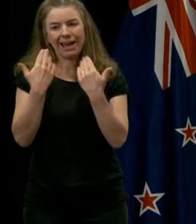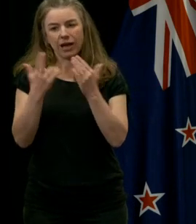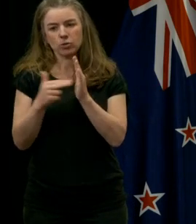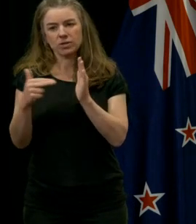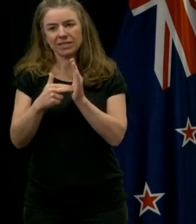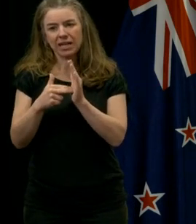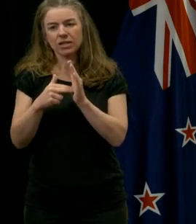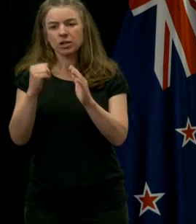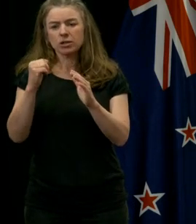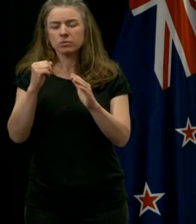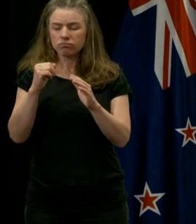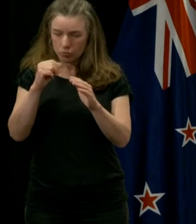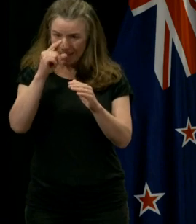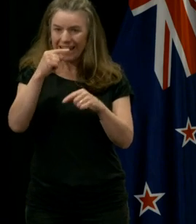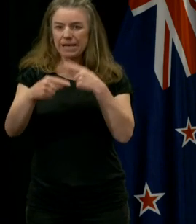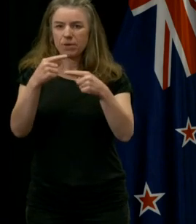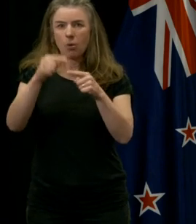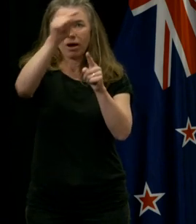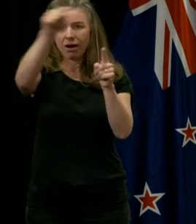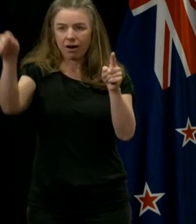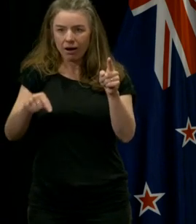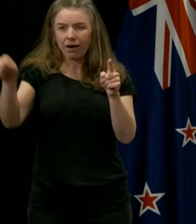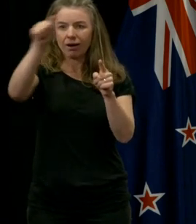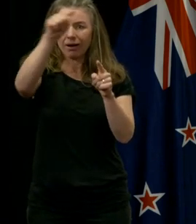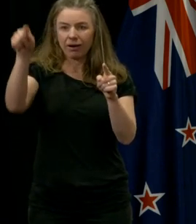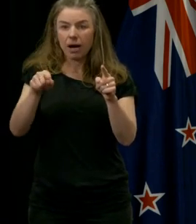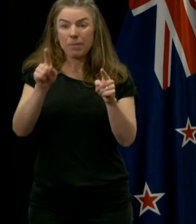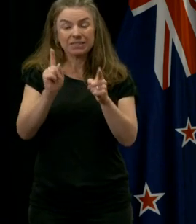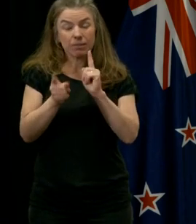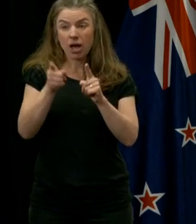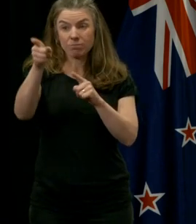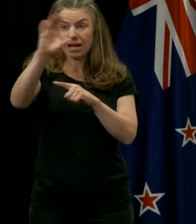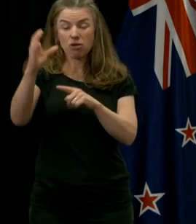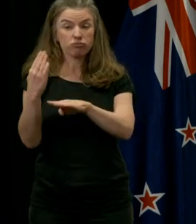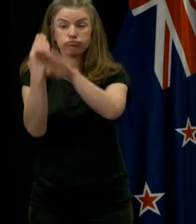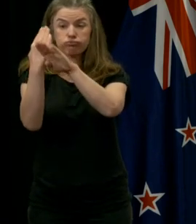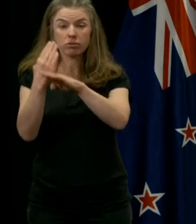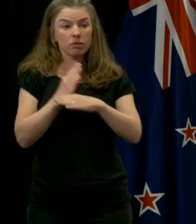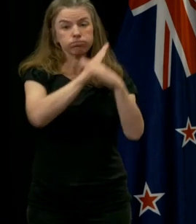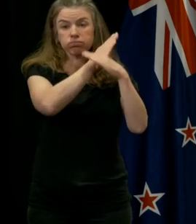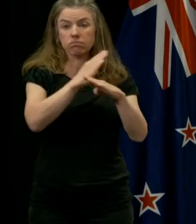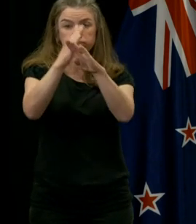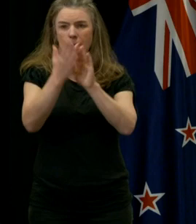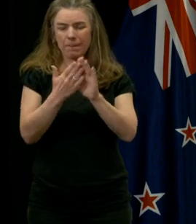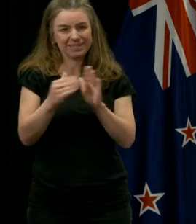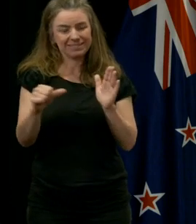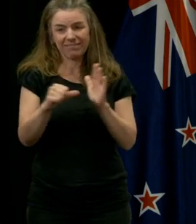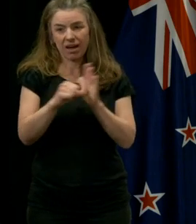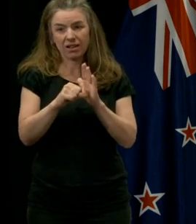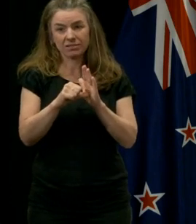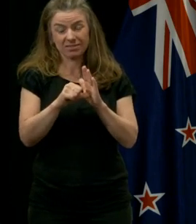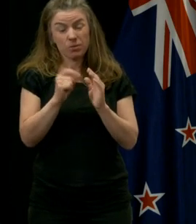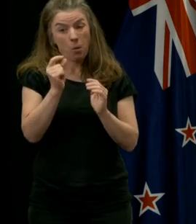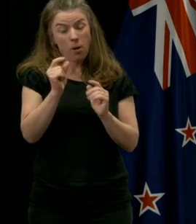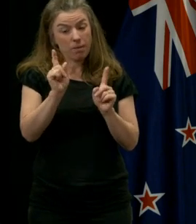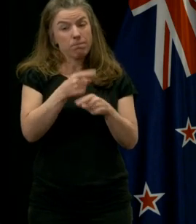guarantee certain routes, but of course that requires them being able to transit through countries. So it is becoming harder, if not impossible,